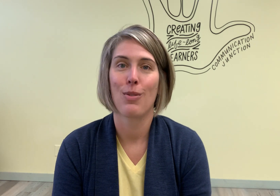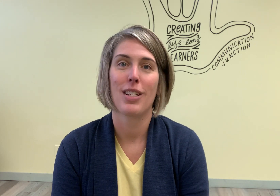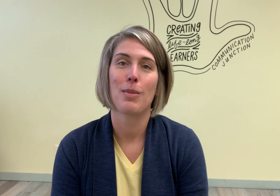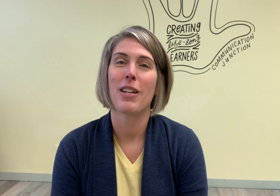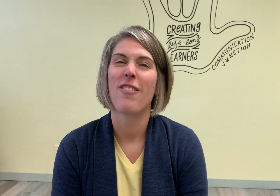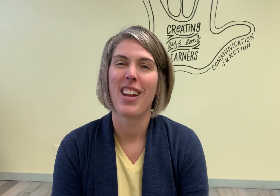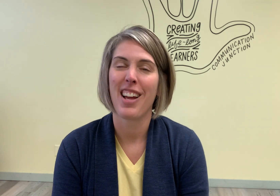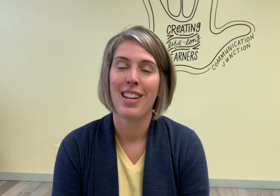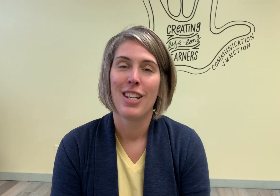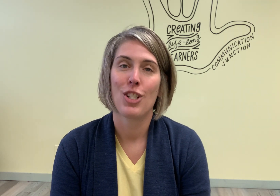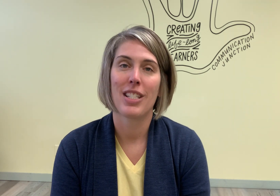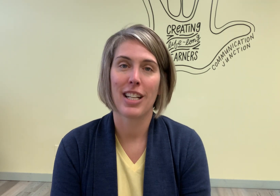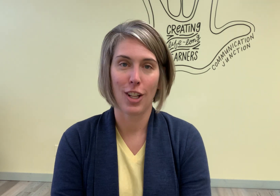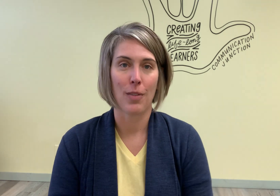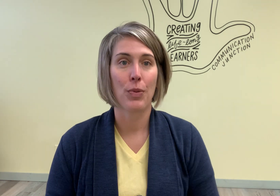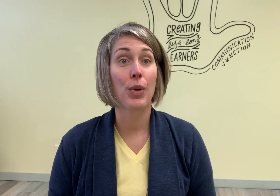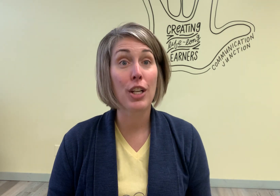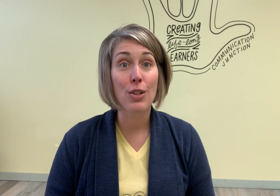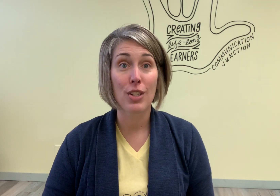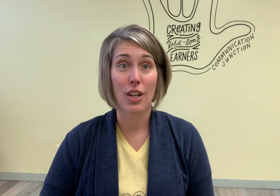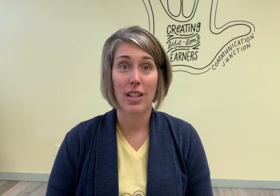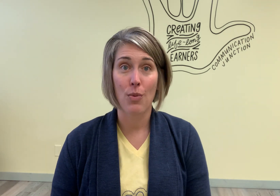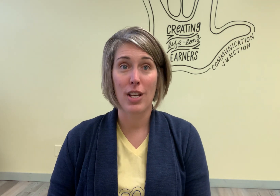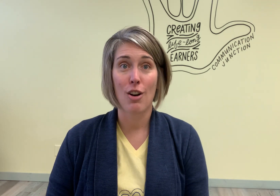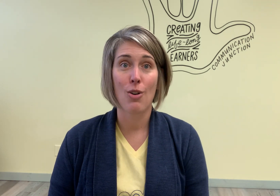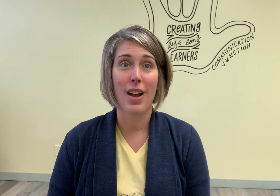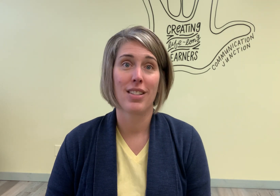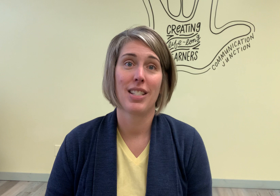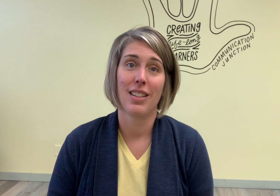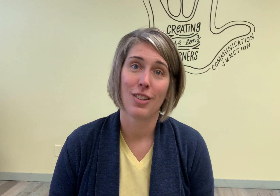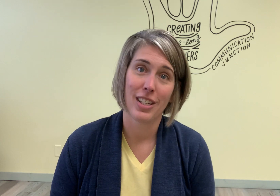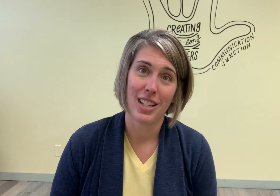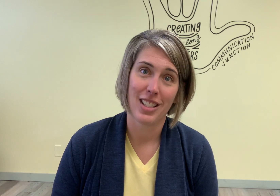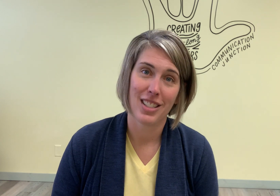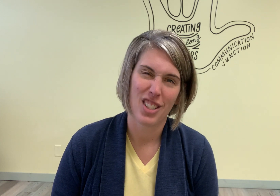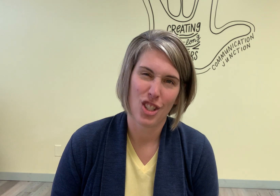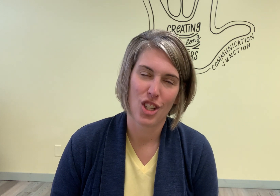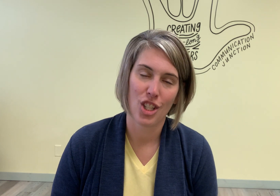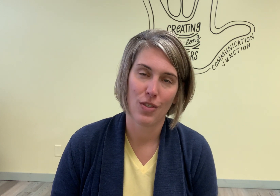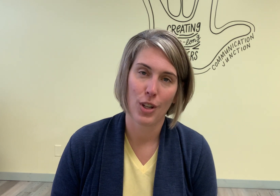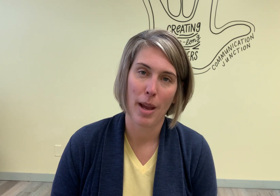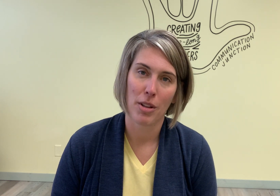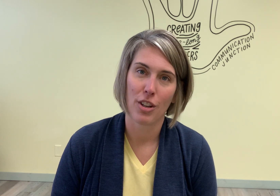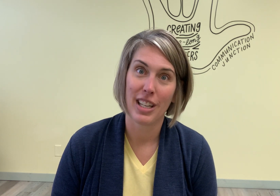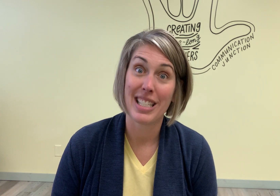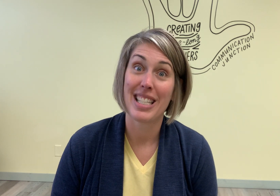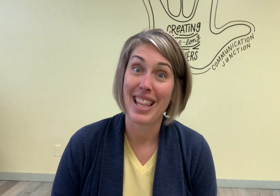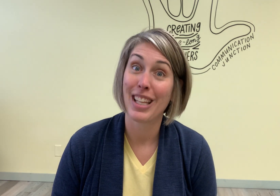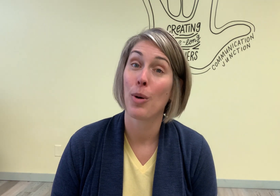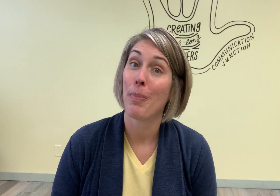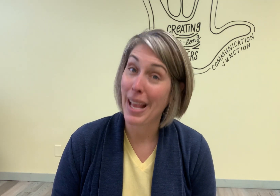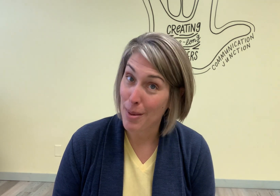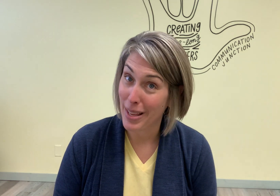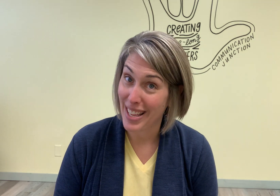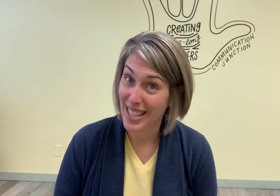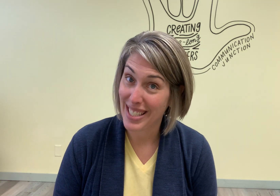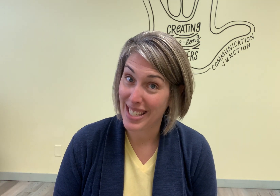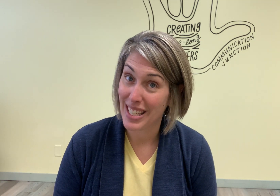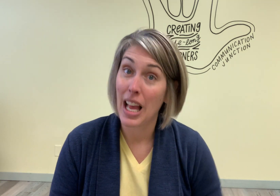us, but if not, just sing along. We're gonna do the song that we know as 10 Little Indians and just change the vocabulary to 10 little babies.